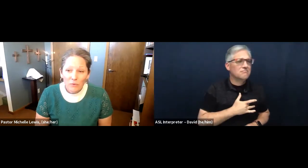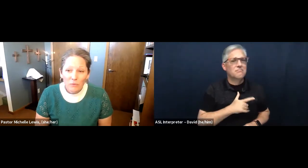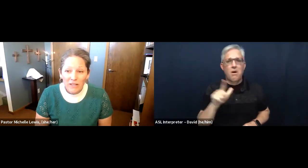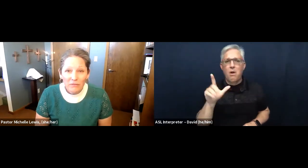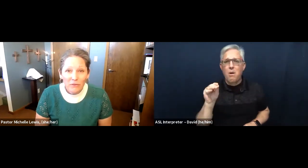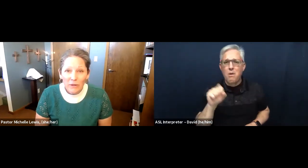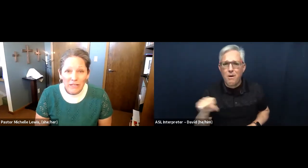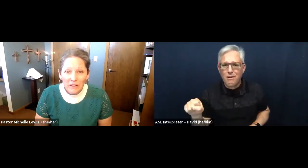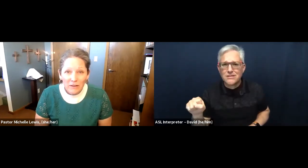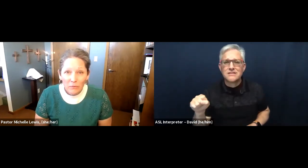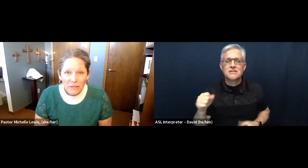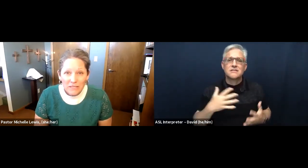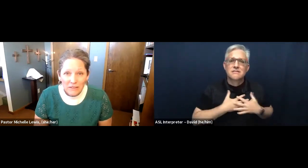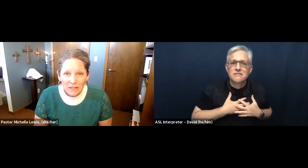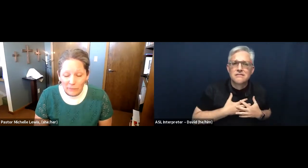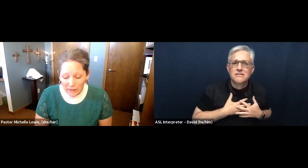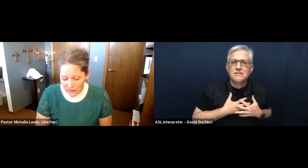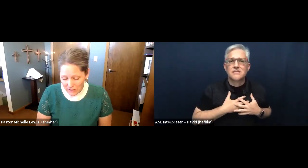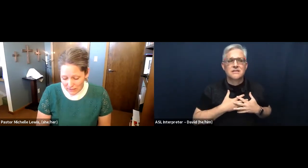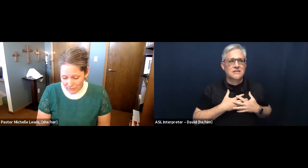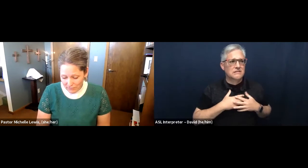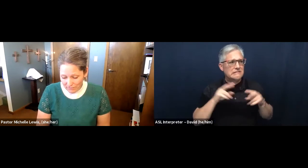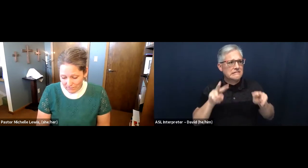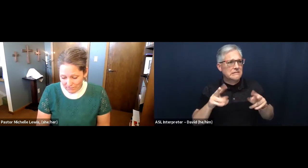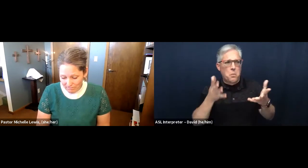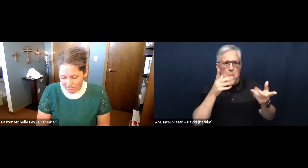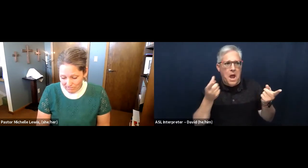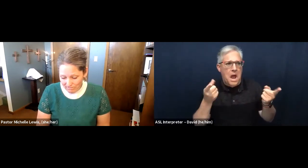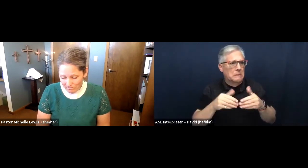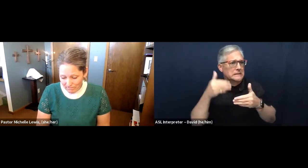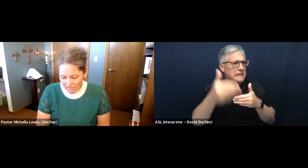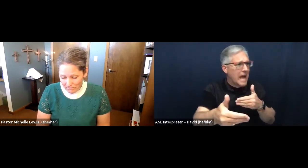and when we have no idea what's going to come next.